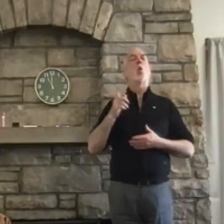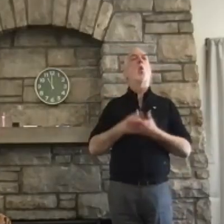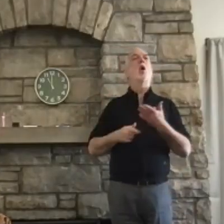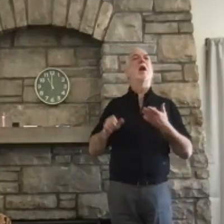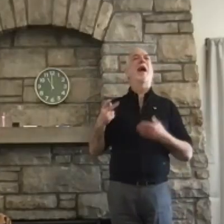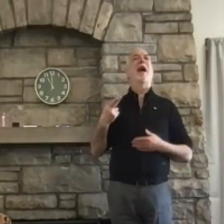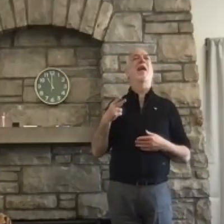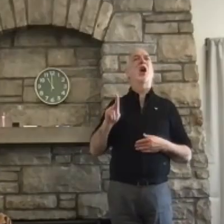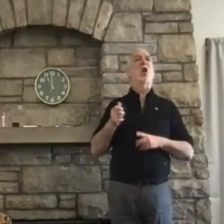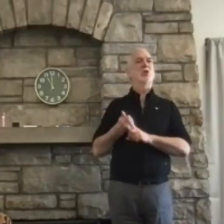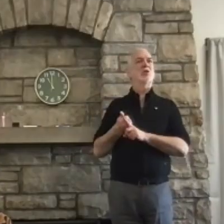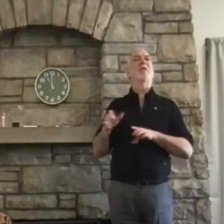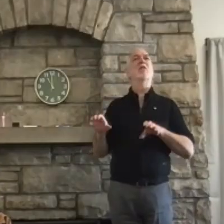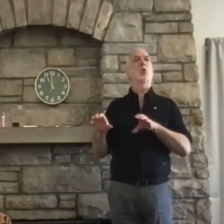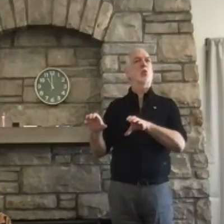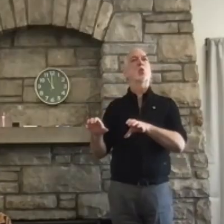achievements